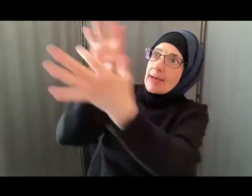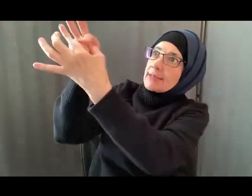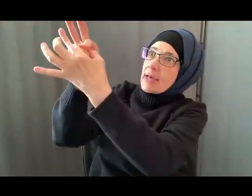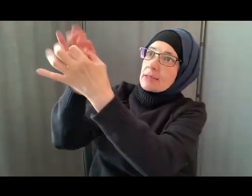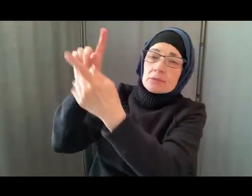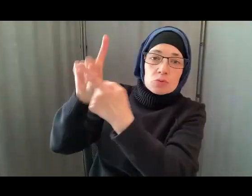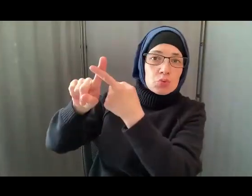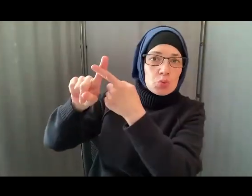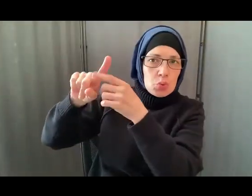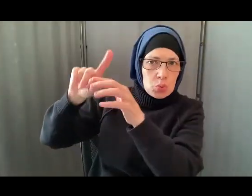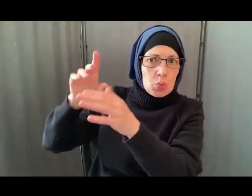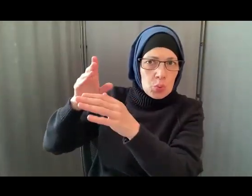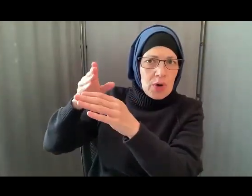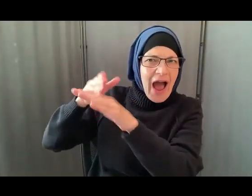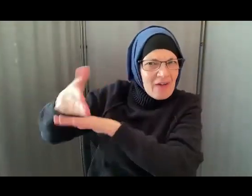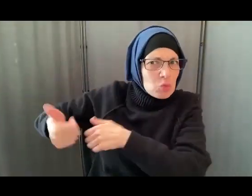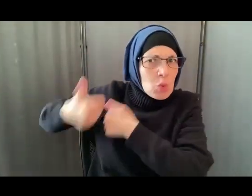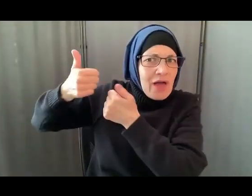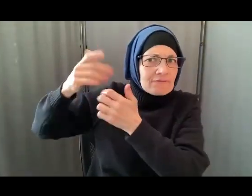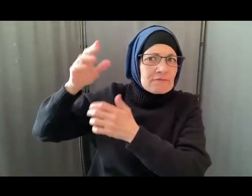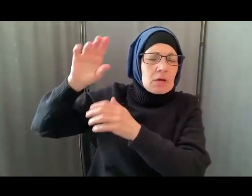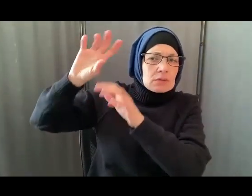meaning and value.